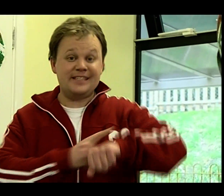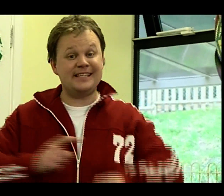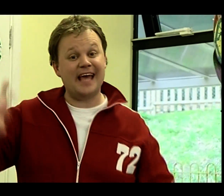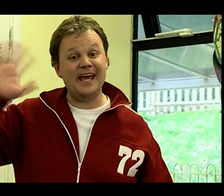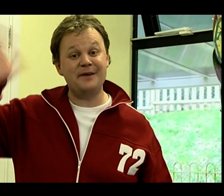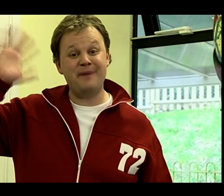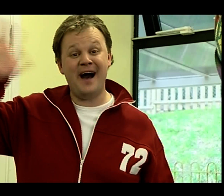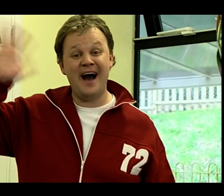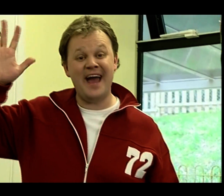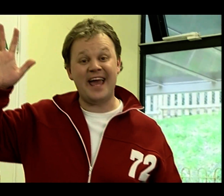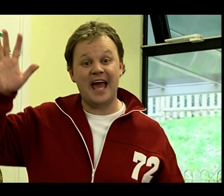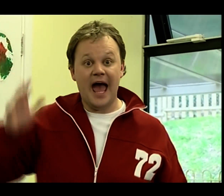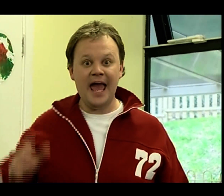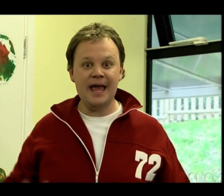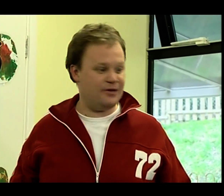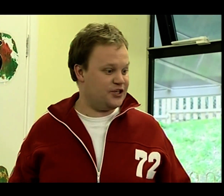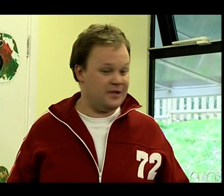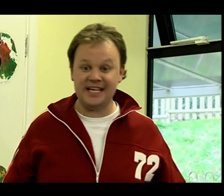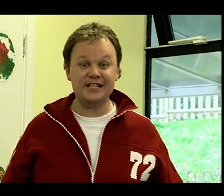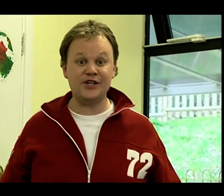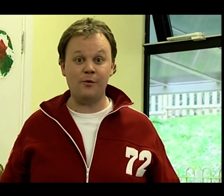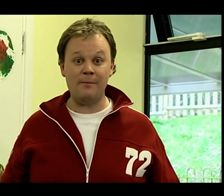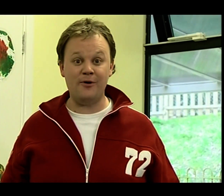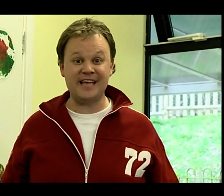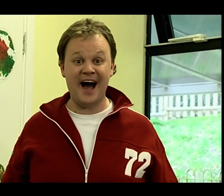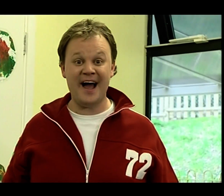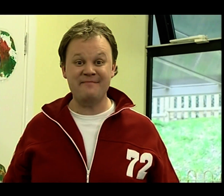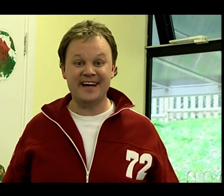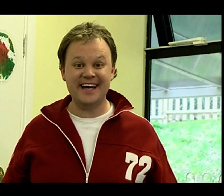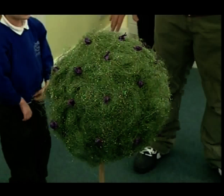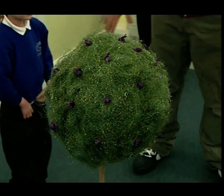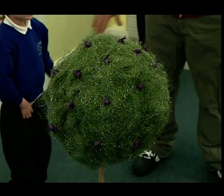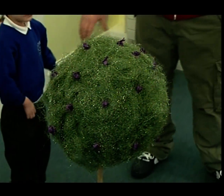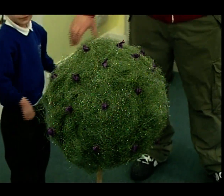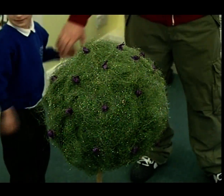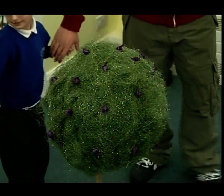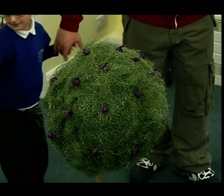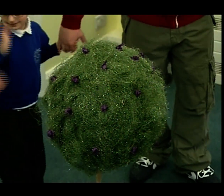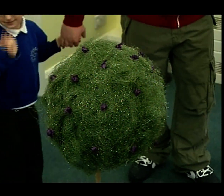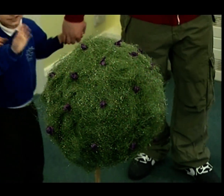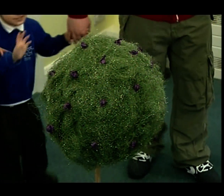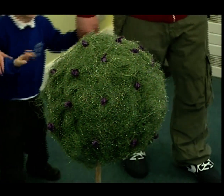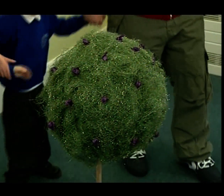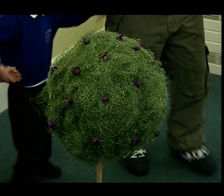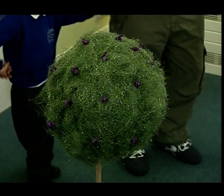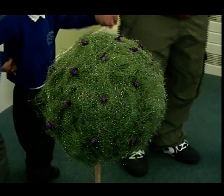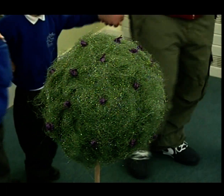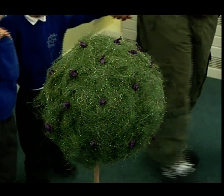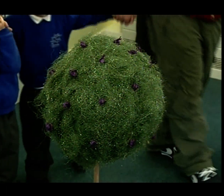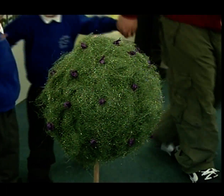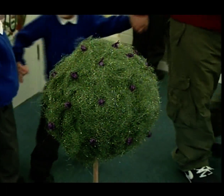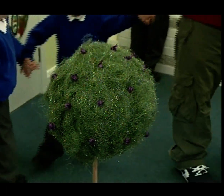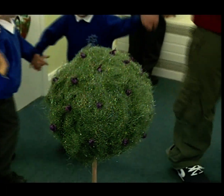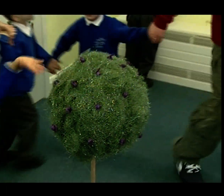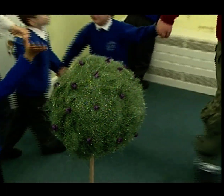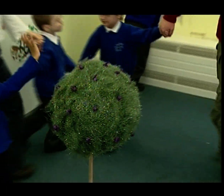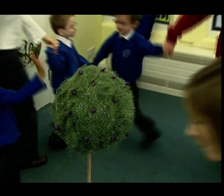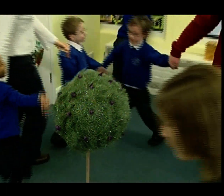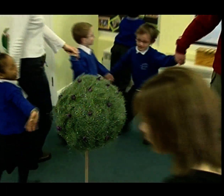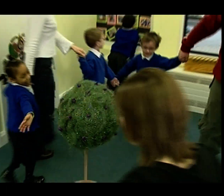say goodbye. Hey, should we sing the song one more time? Here we go. Ready, everyone? Here we go round the mulberry bush, the